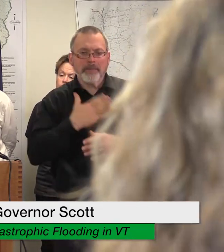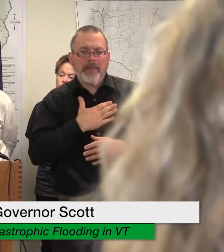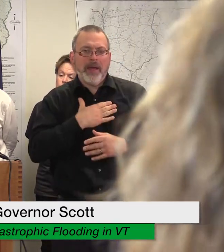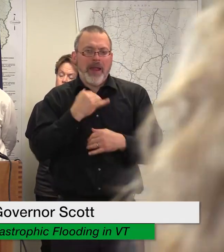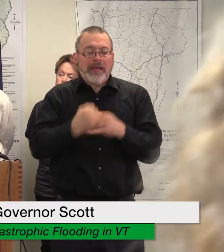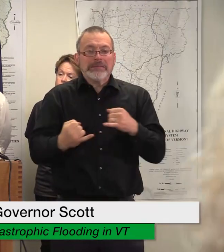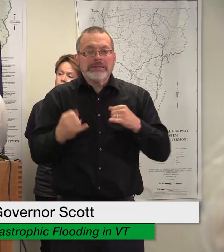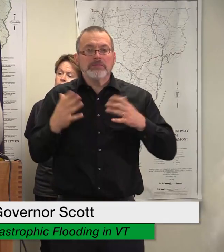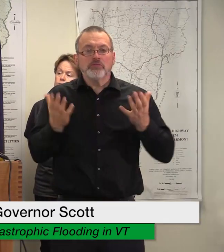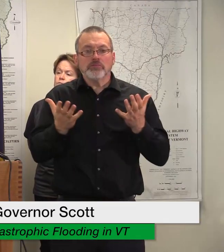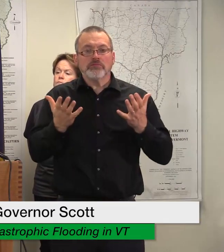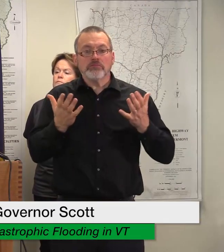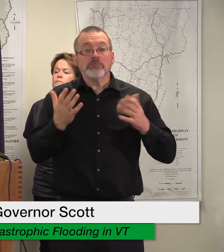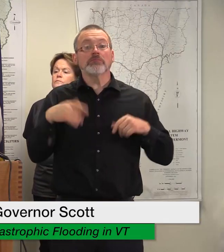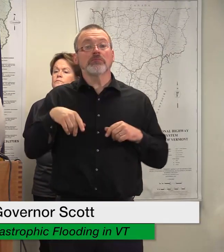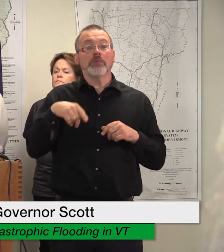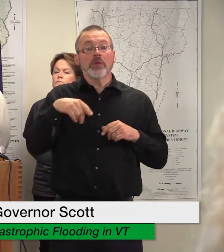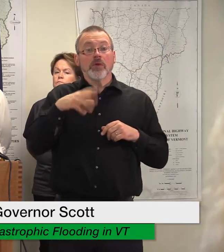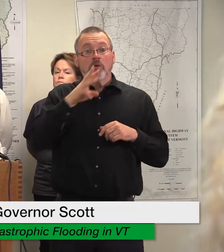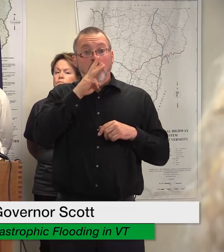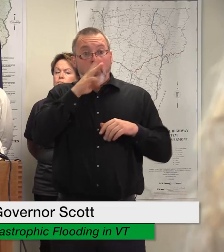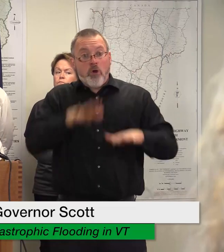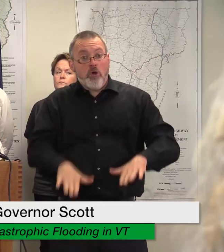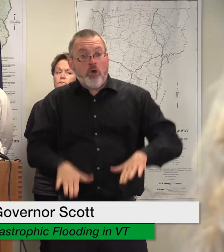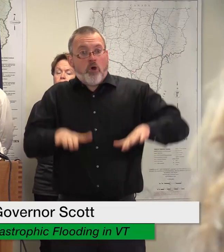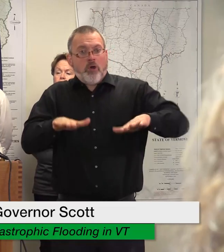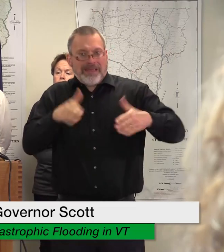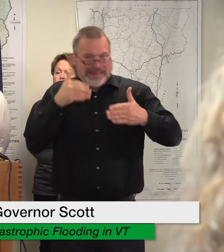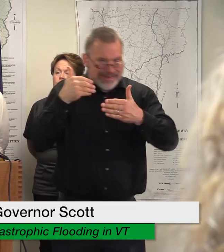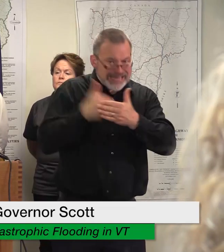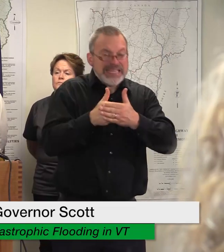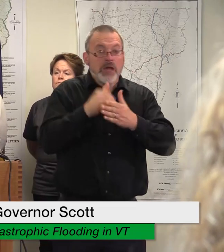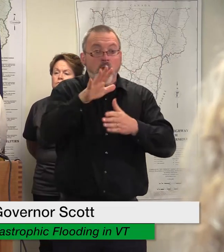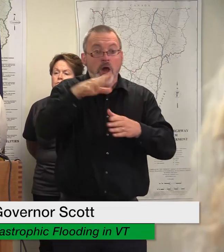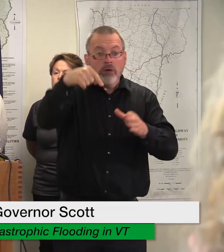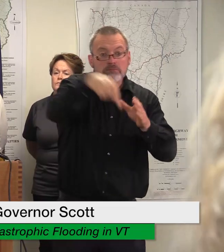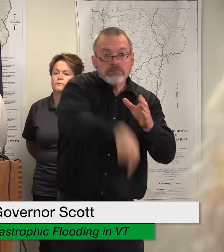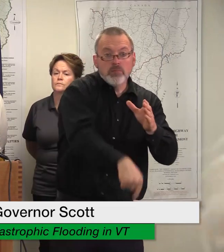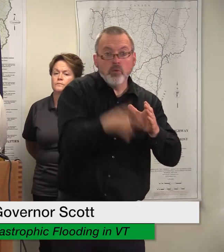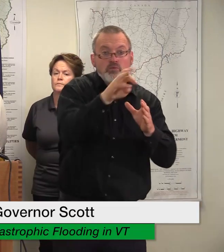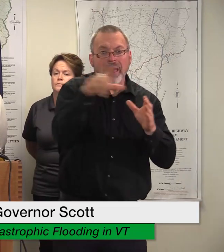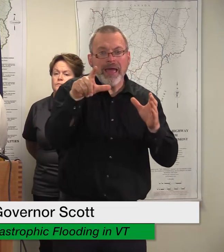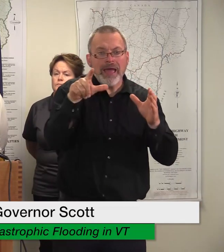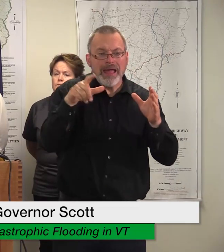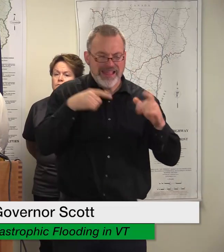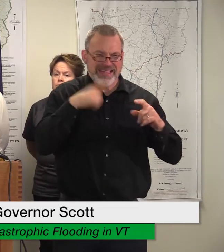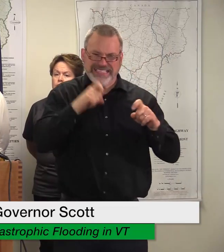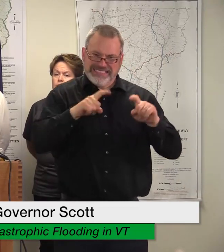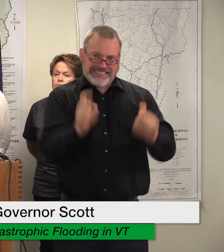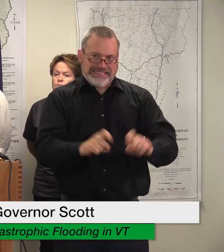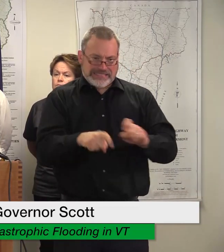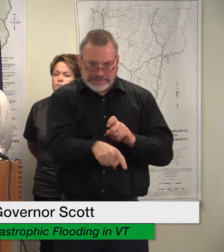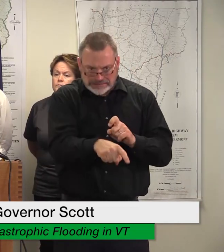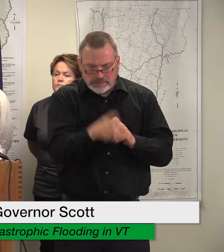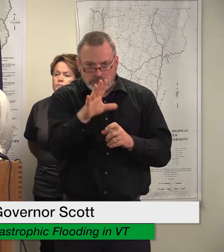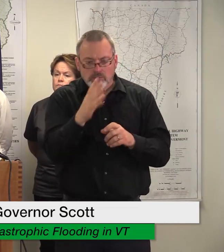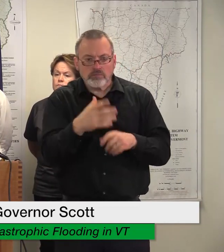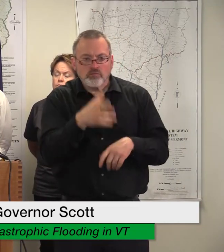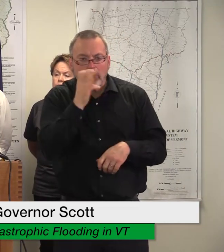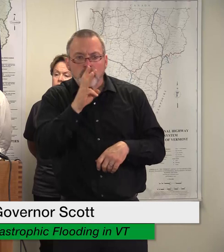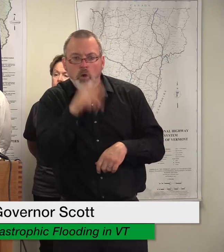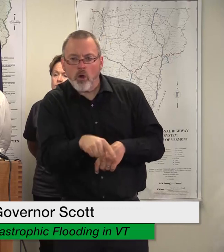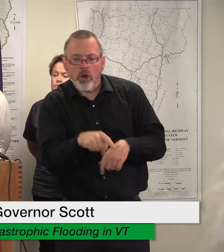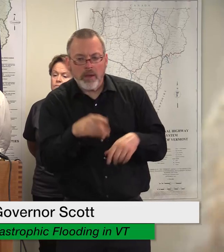If floodwaters happen to reach your private well or spring, you should have your well tested as soon as possible to ensure it is safe.